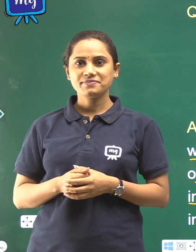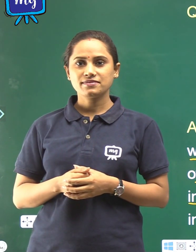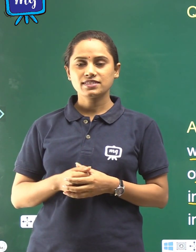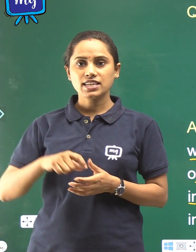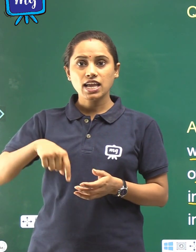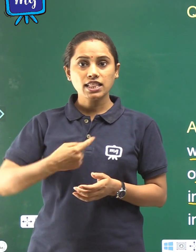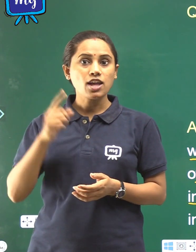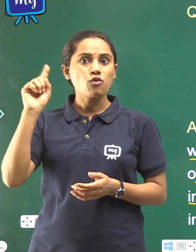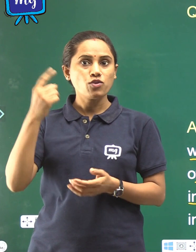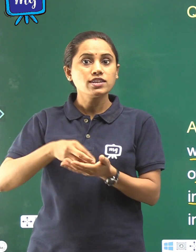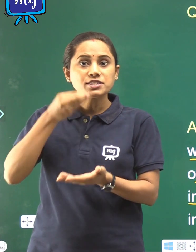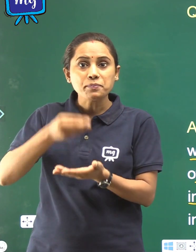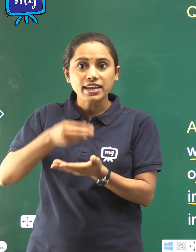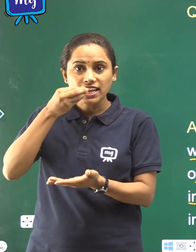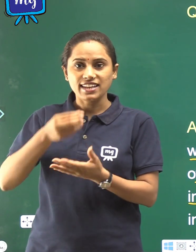their first meal